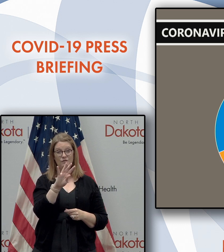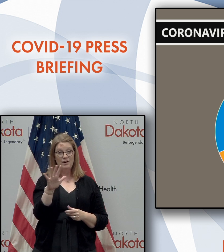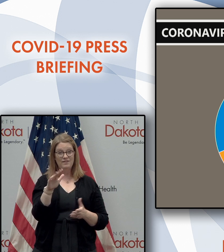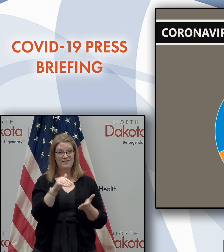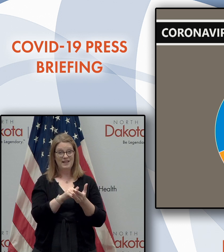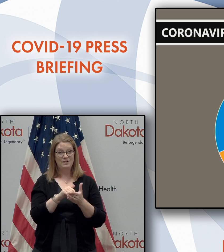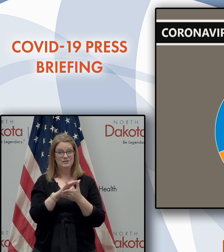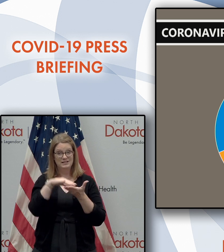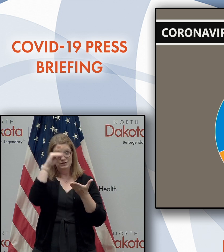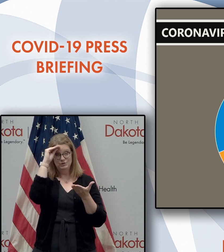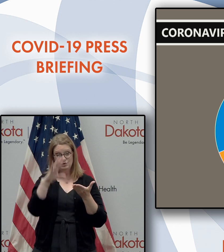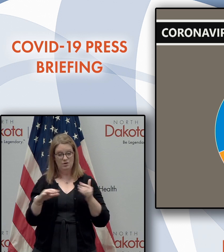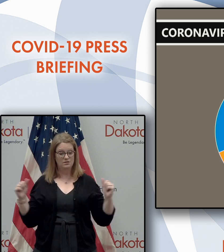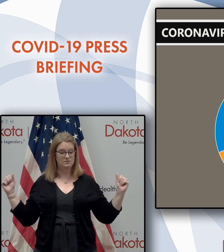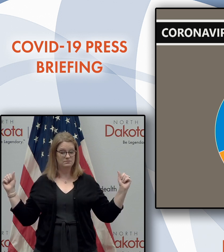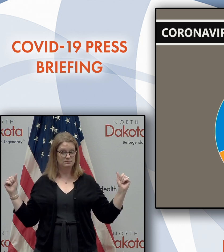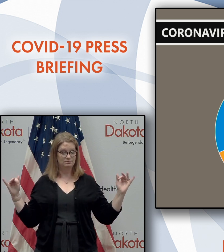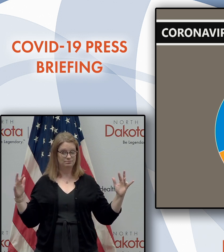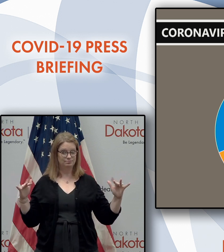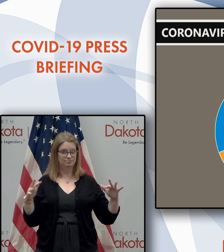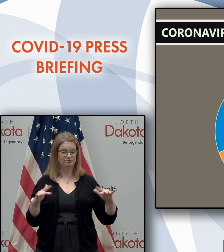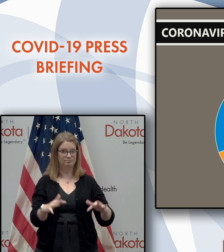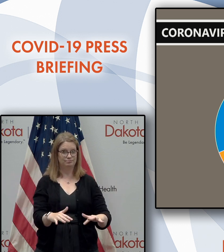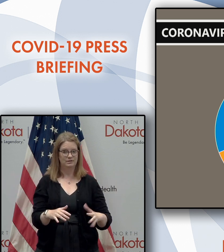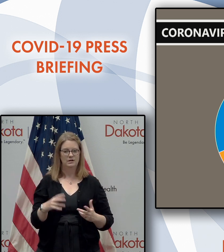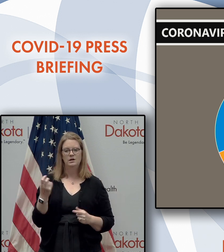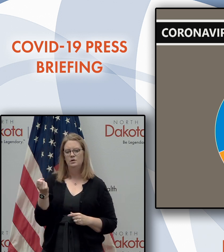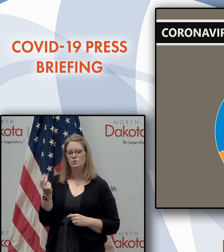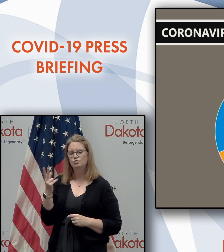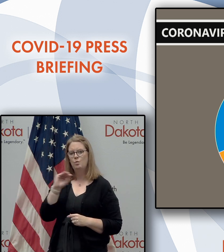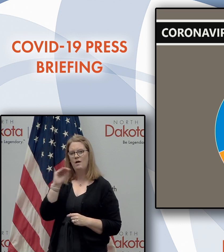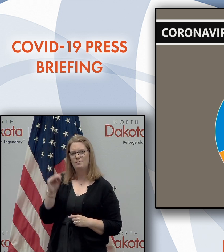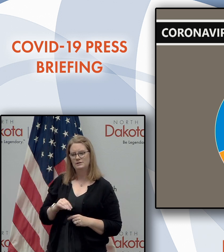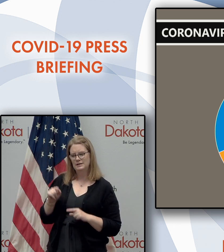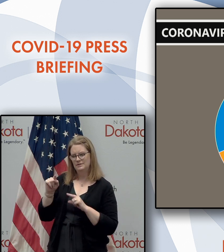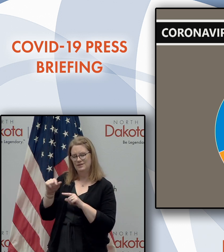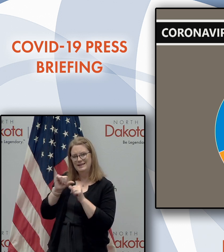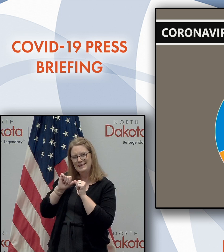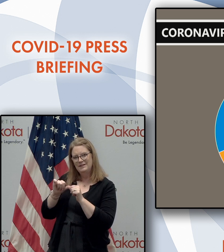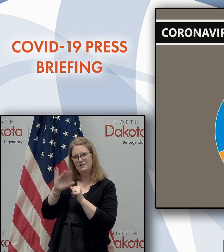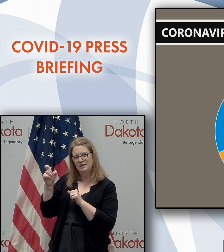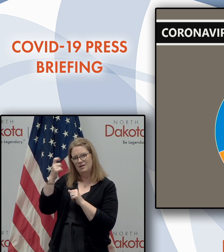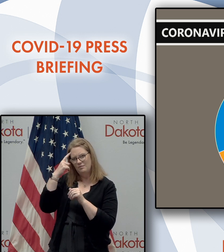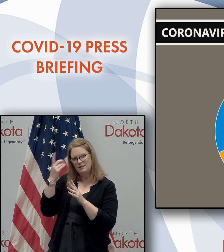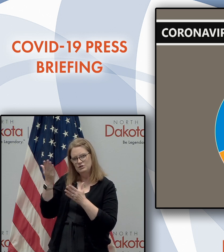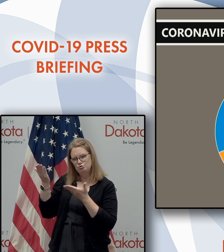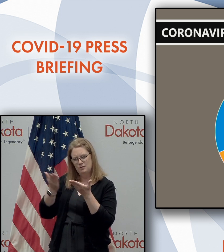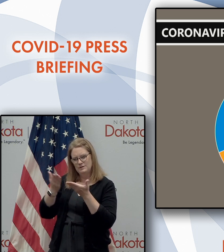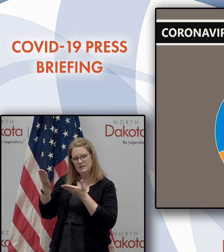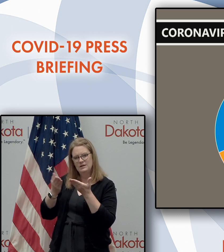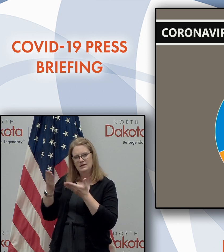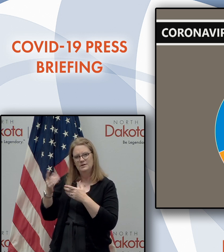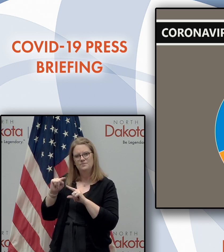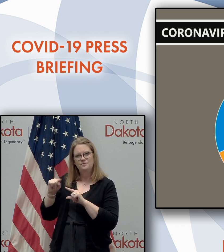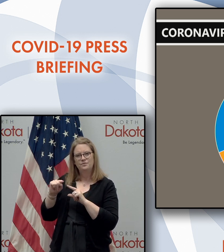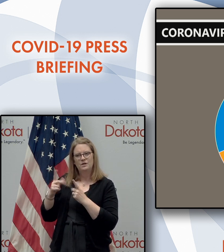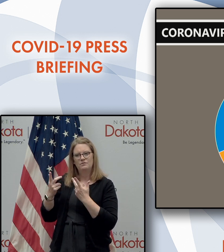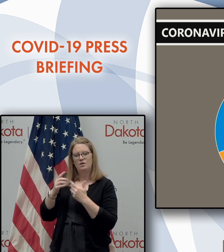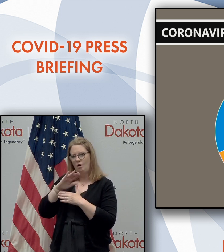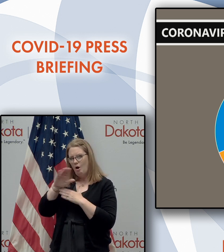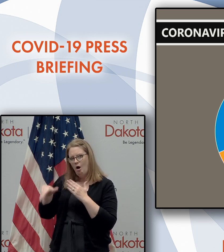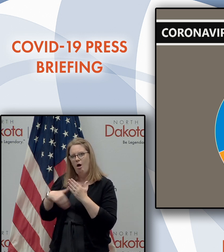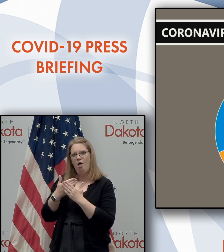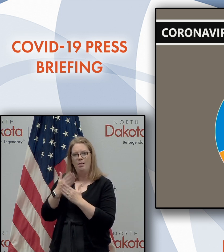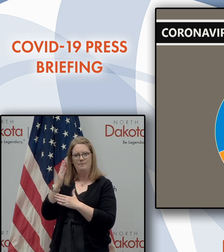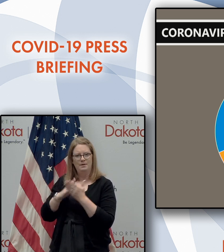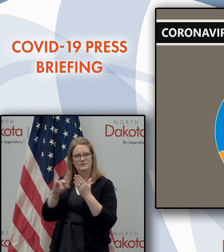resume their education this fall. The 12% that you see there for the continuation of government services, that's for every aspect of